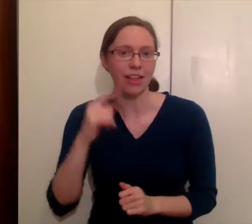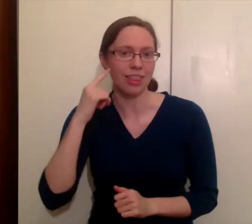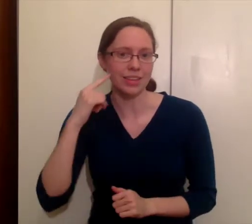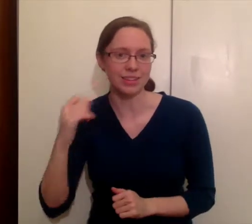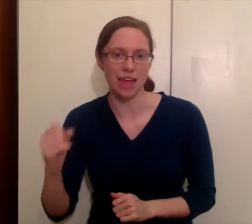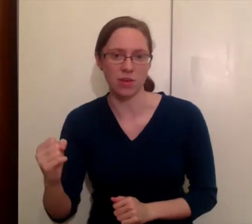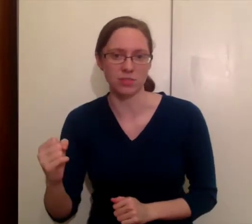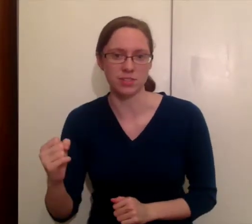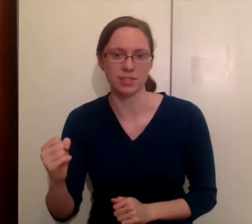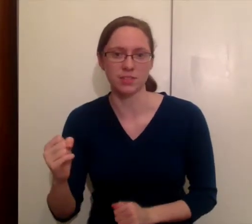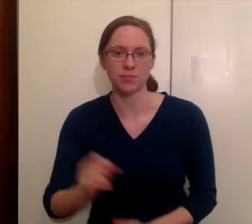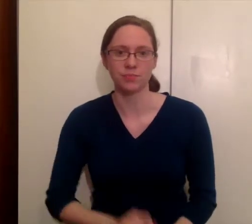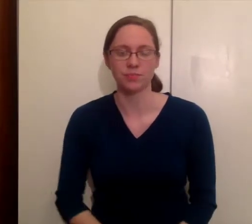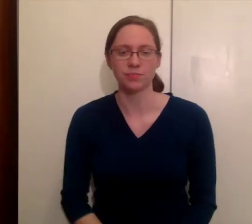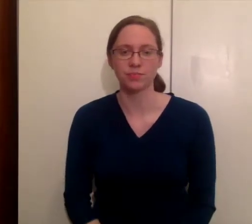the sound.